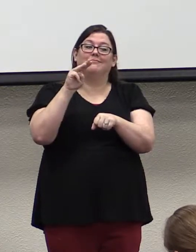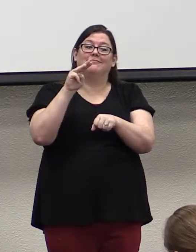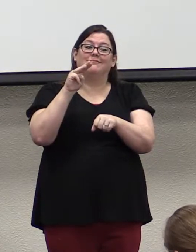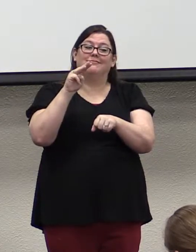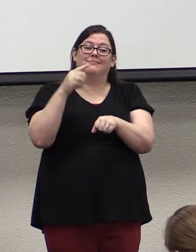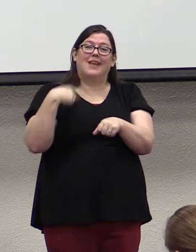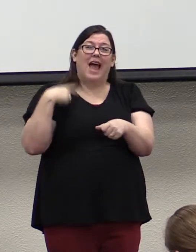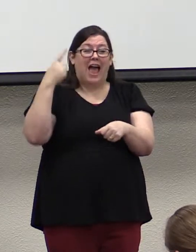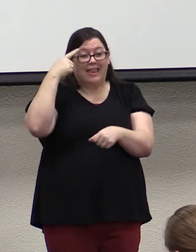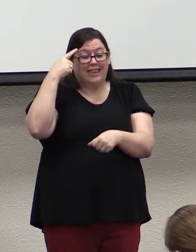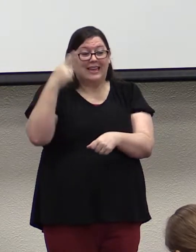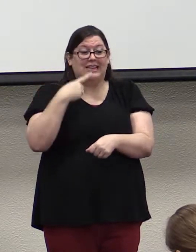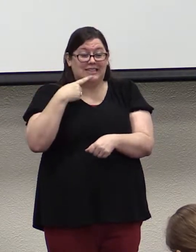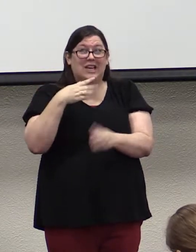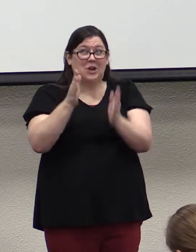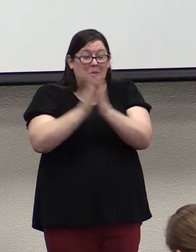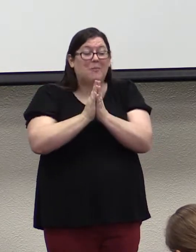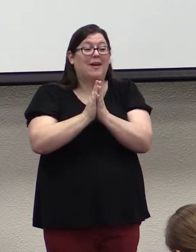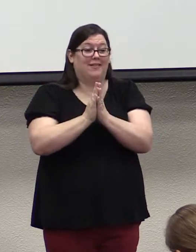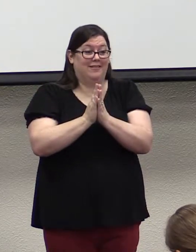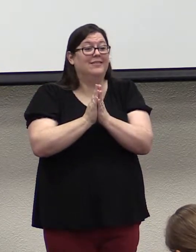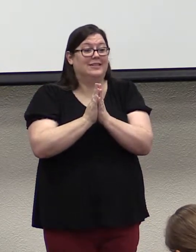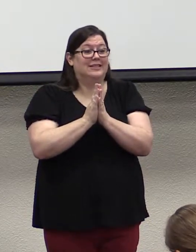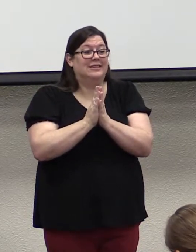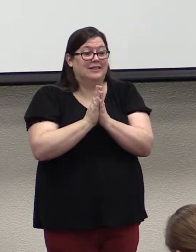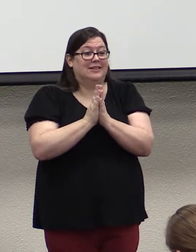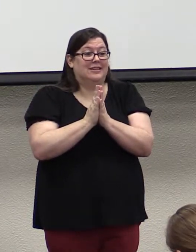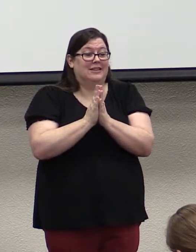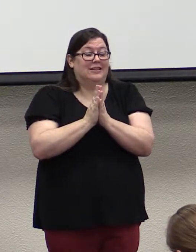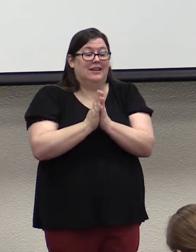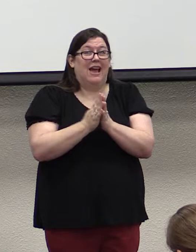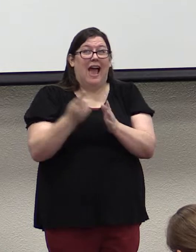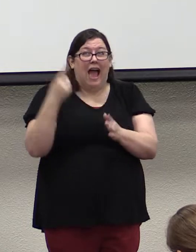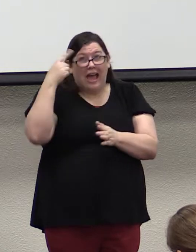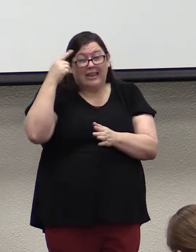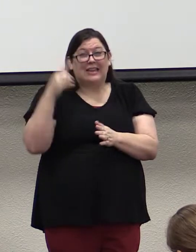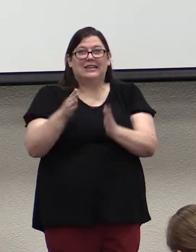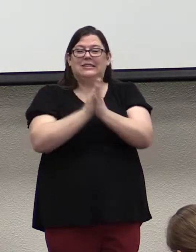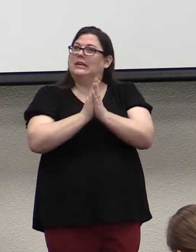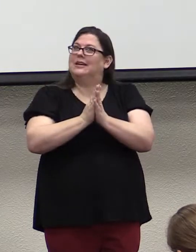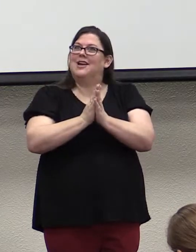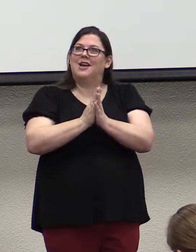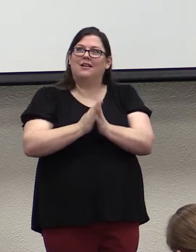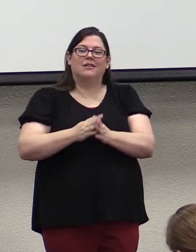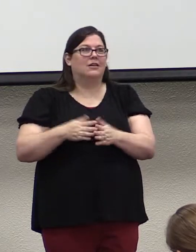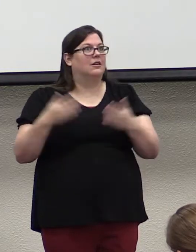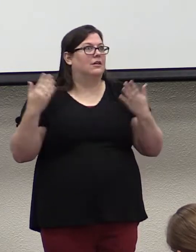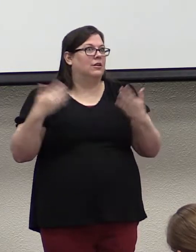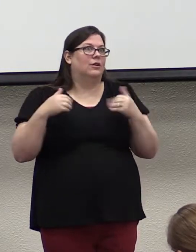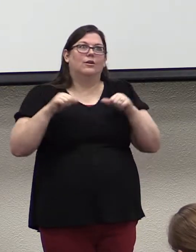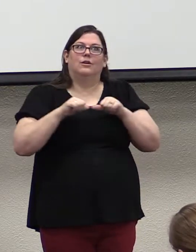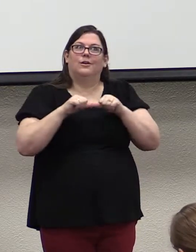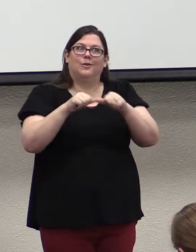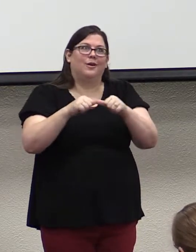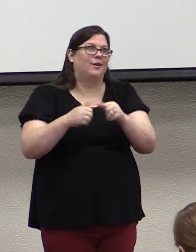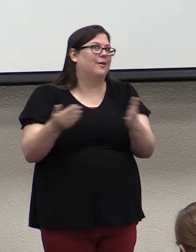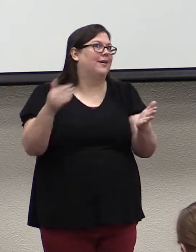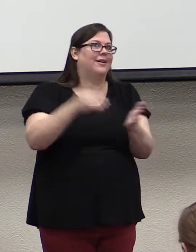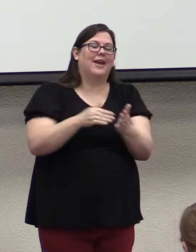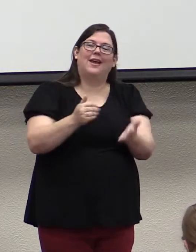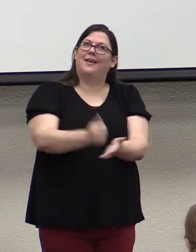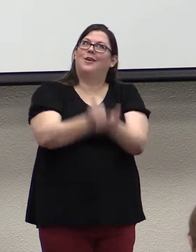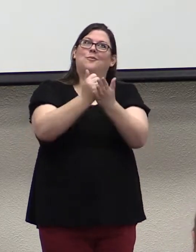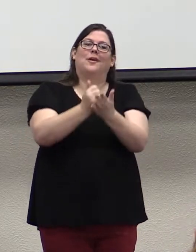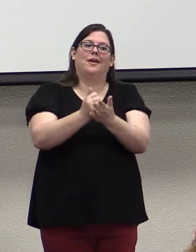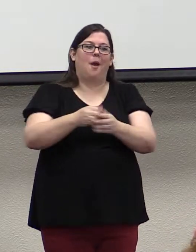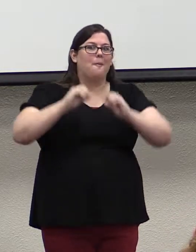I think he's saying a little prayer when he does that. I think he's saying, here we go again, God. Help me with this one. And then, bam, he does